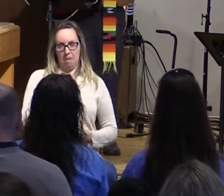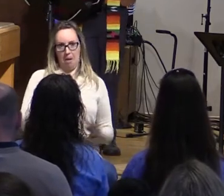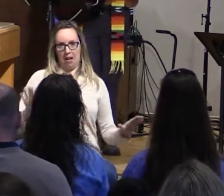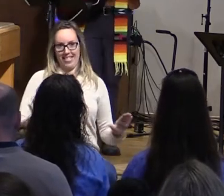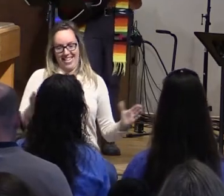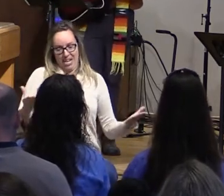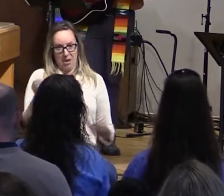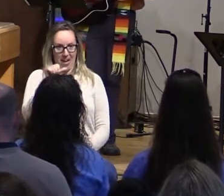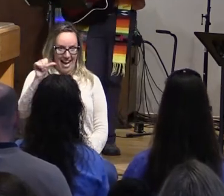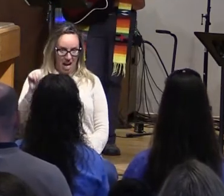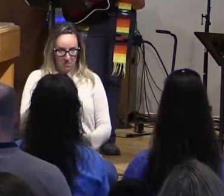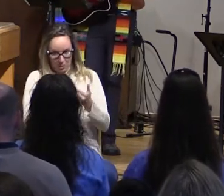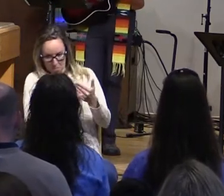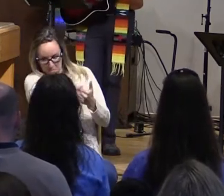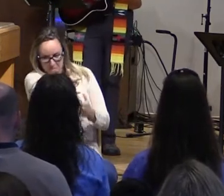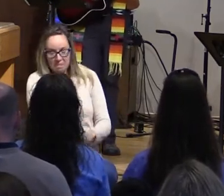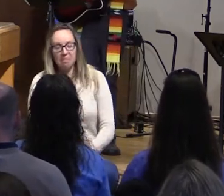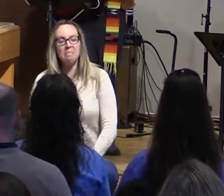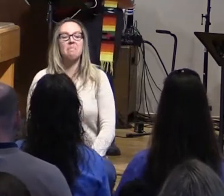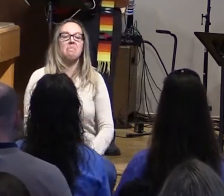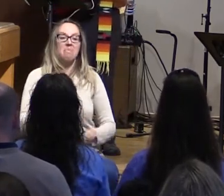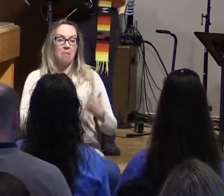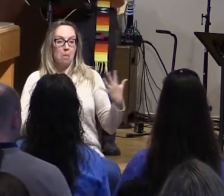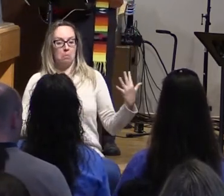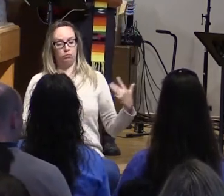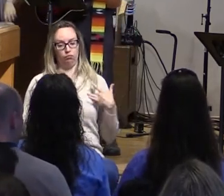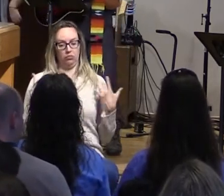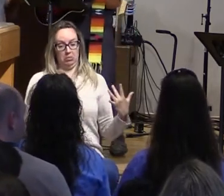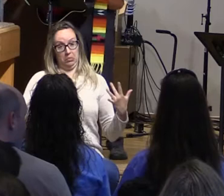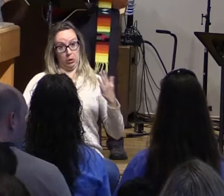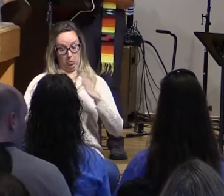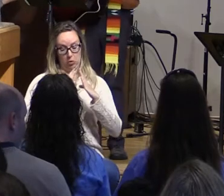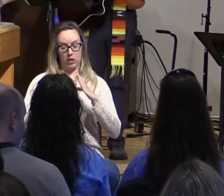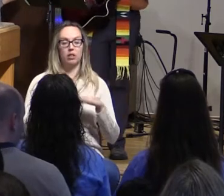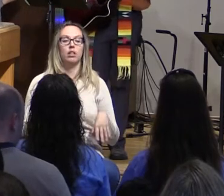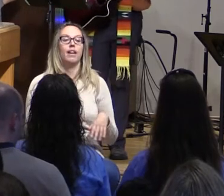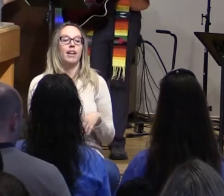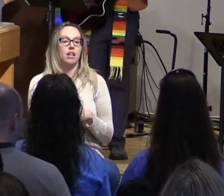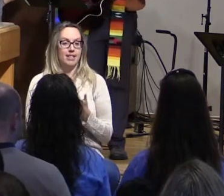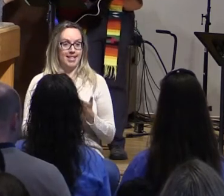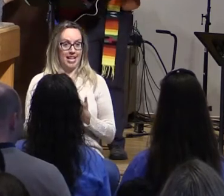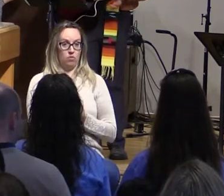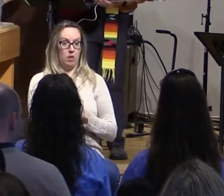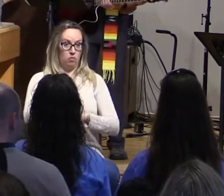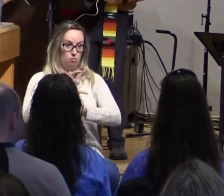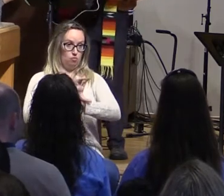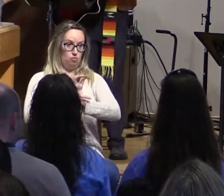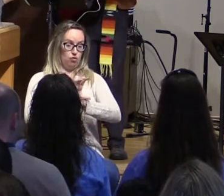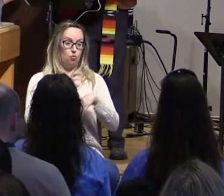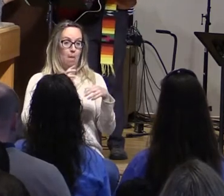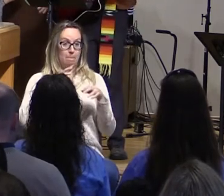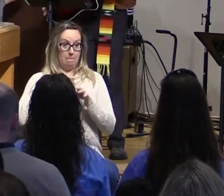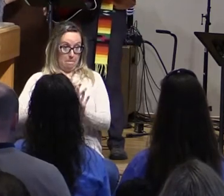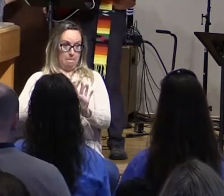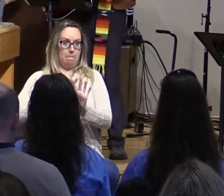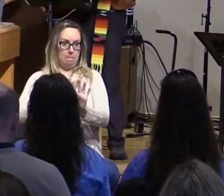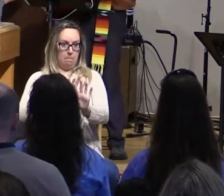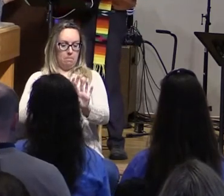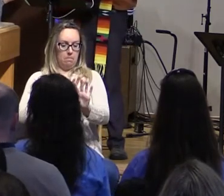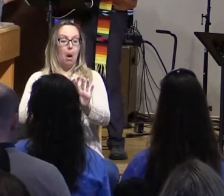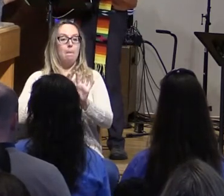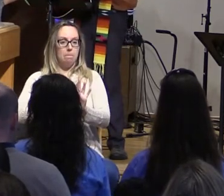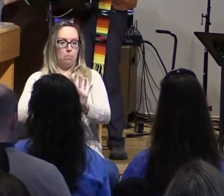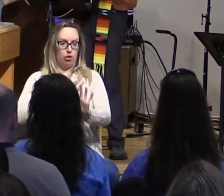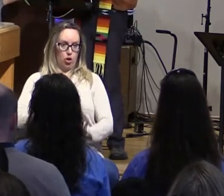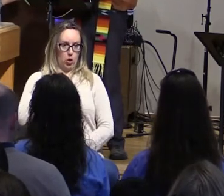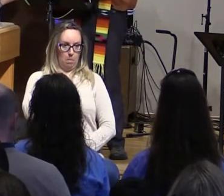Anchorage. A couple of brief announcements for you for the life of the community. Next week, St. John will be marching in the Pride Parade, and